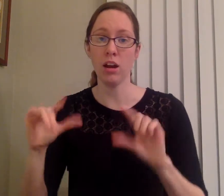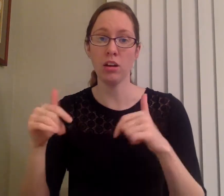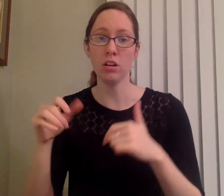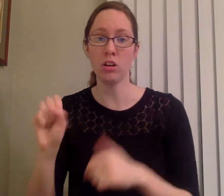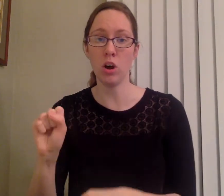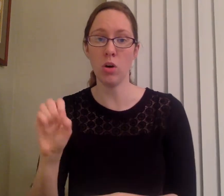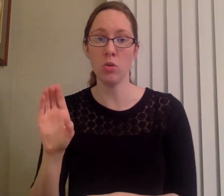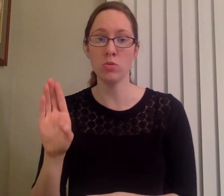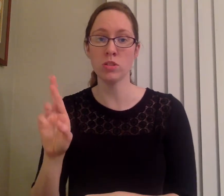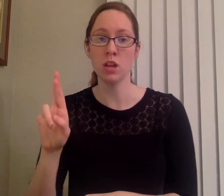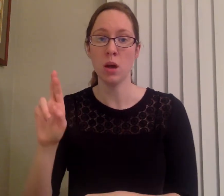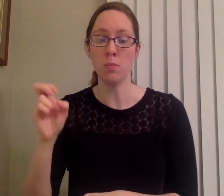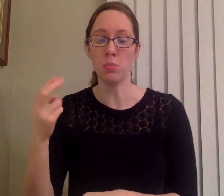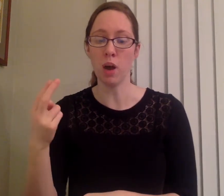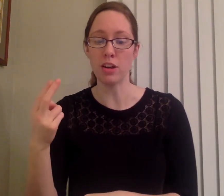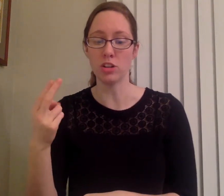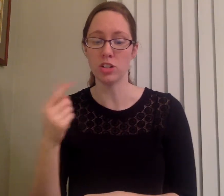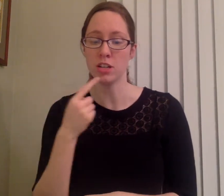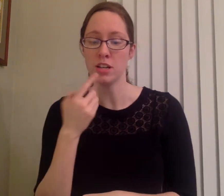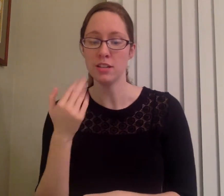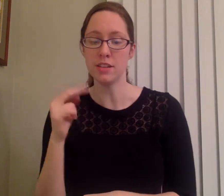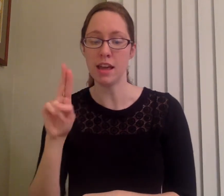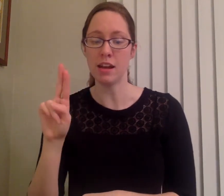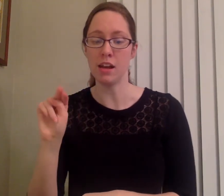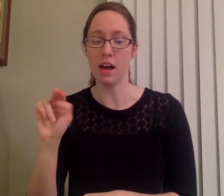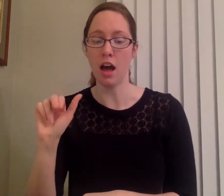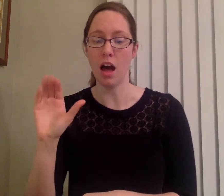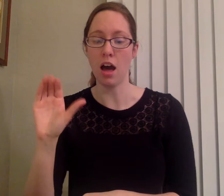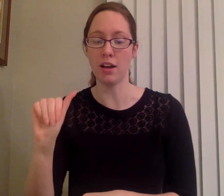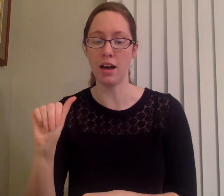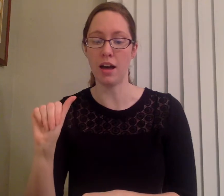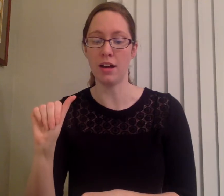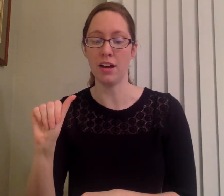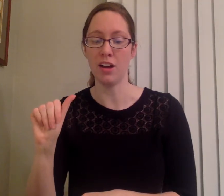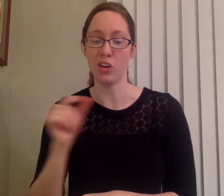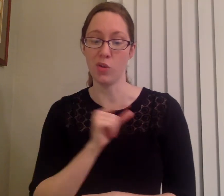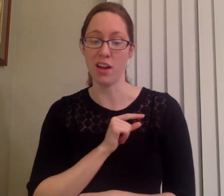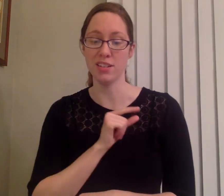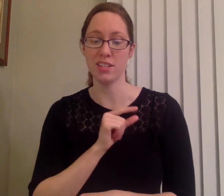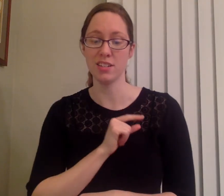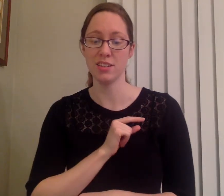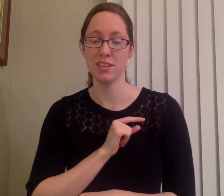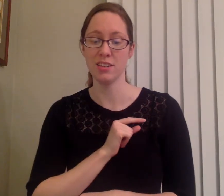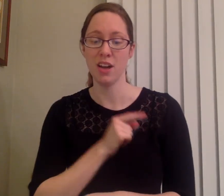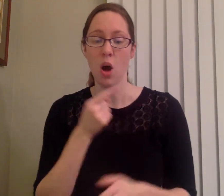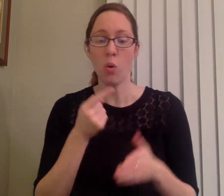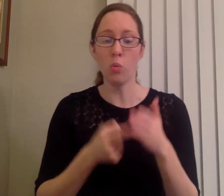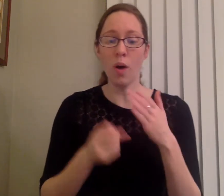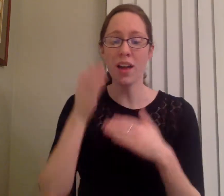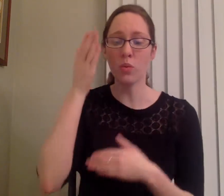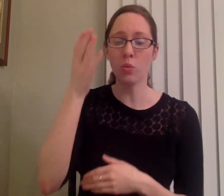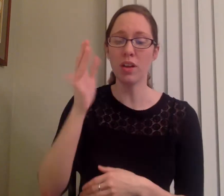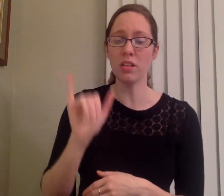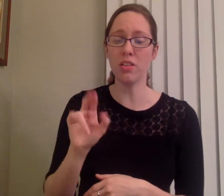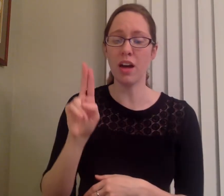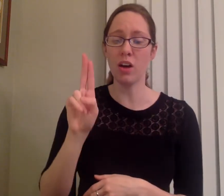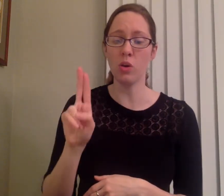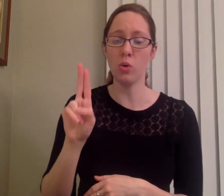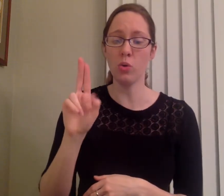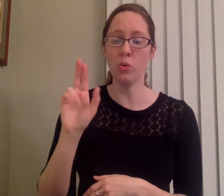There goes brunch, said Unca Grunt. What will the